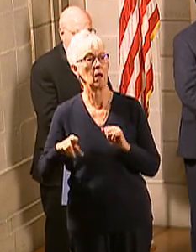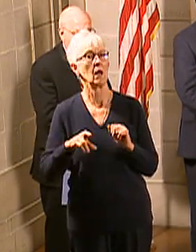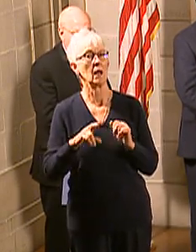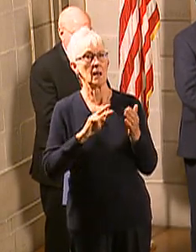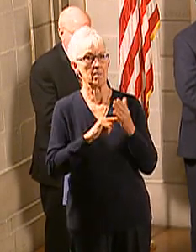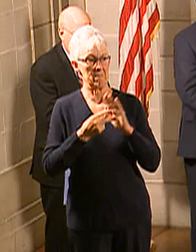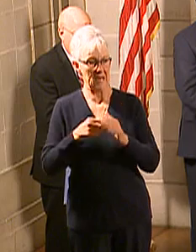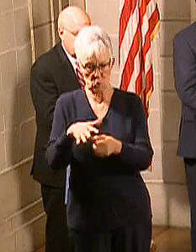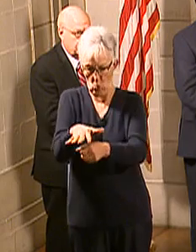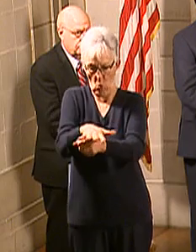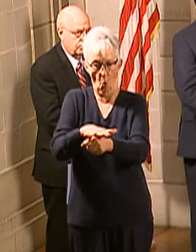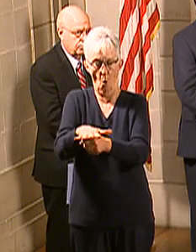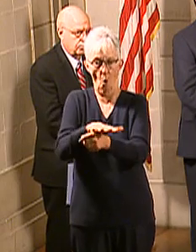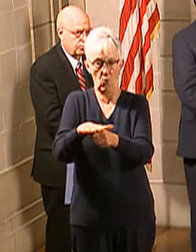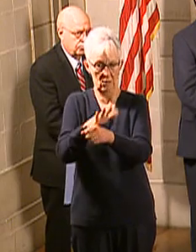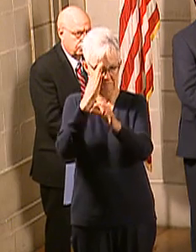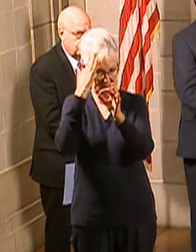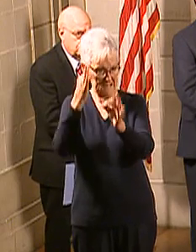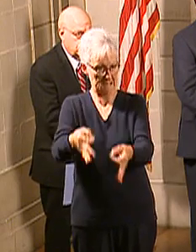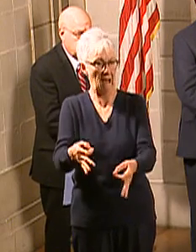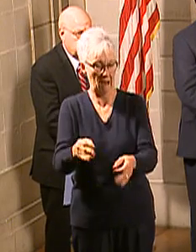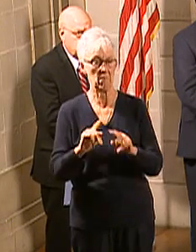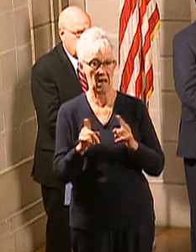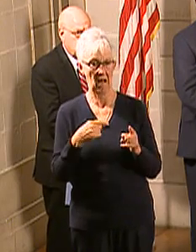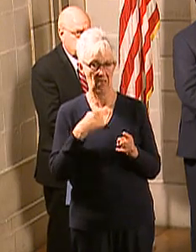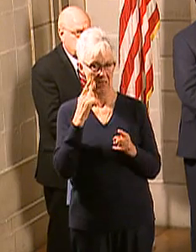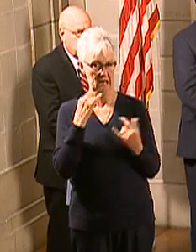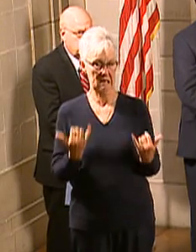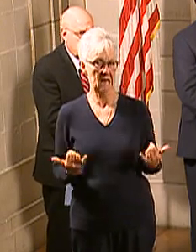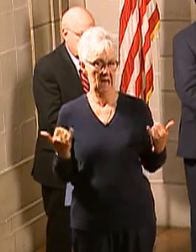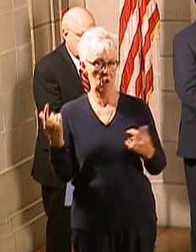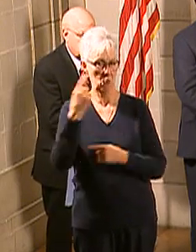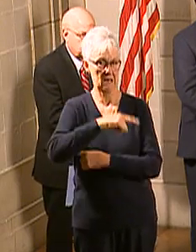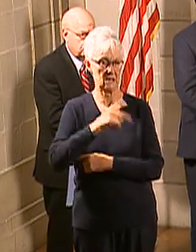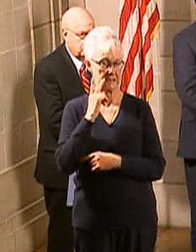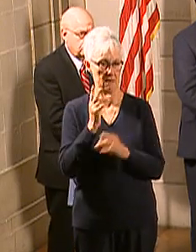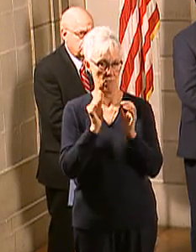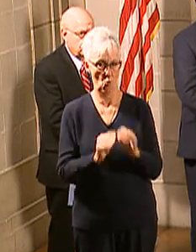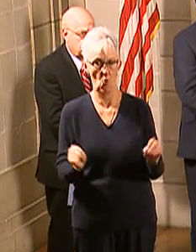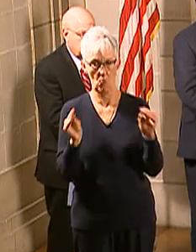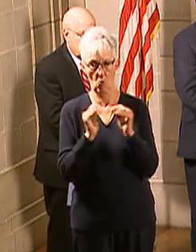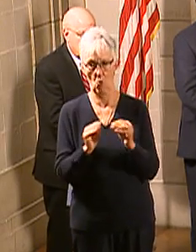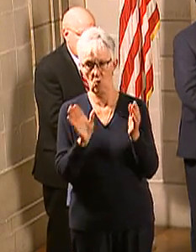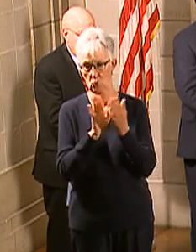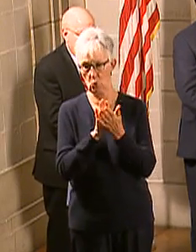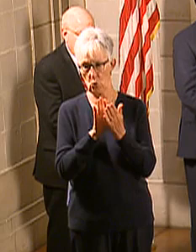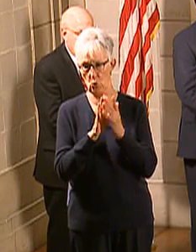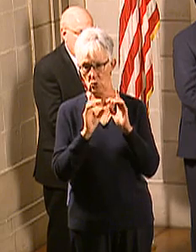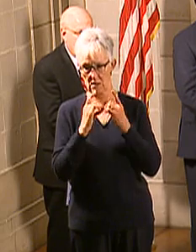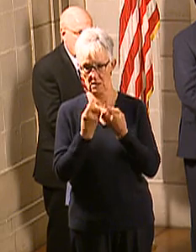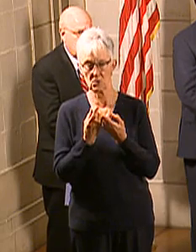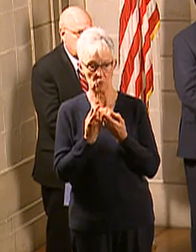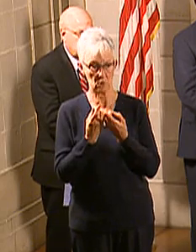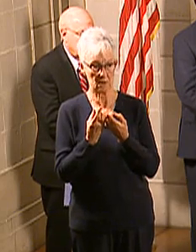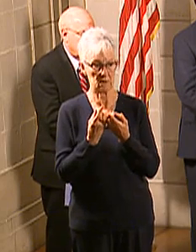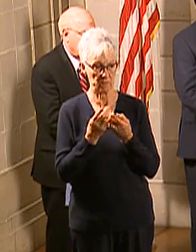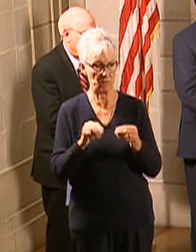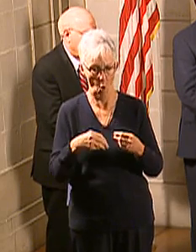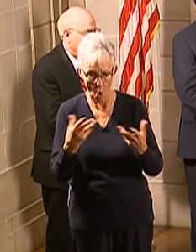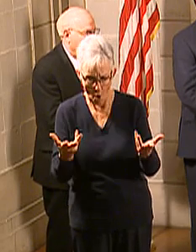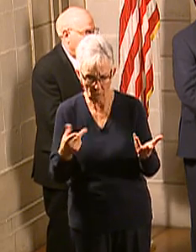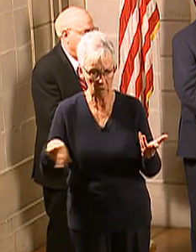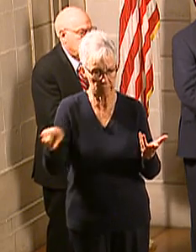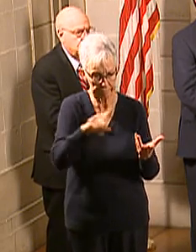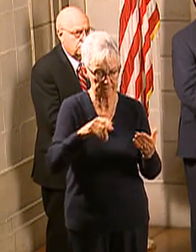able to participate. But I think you are seeing more and more school districts saying, hey, this is a way that we can make sure that we can get